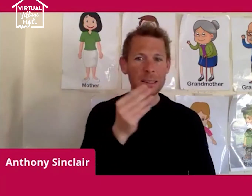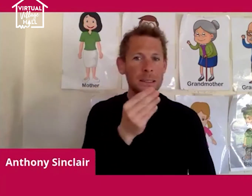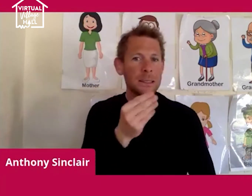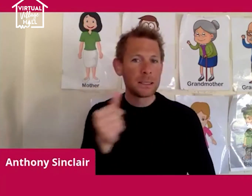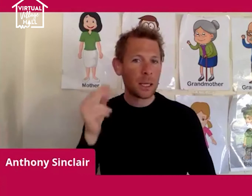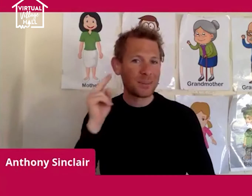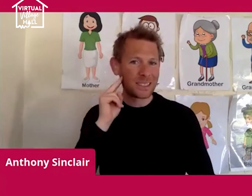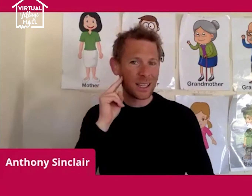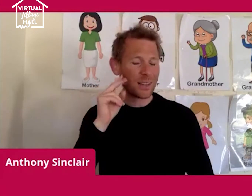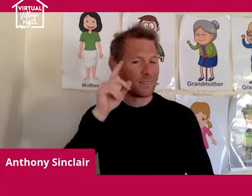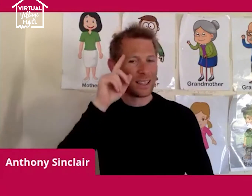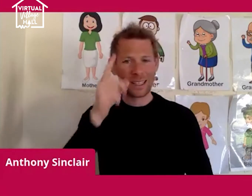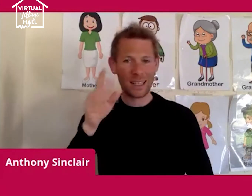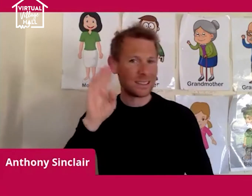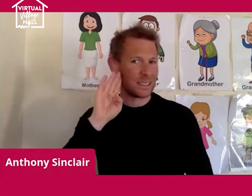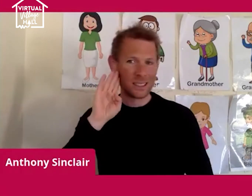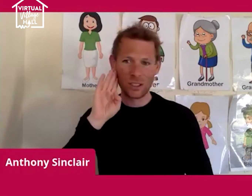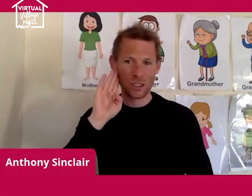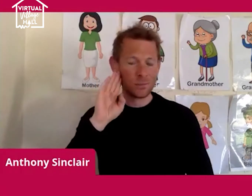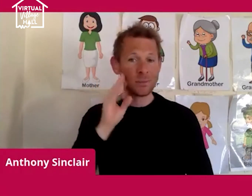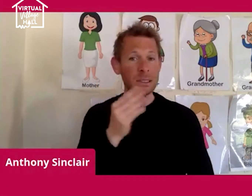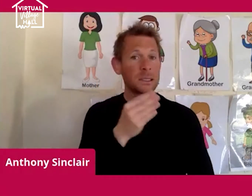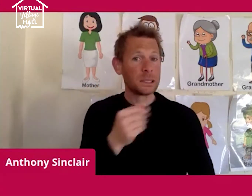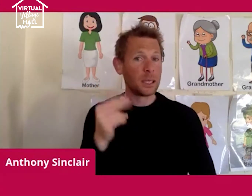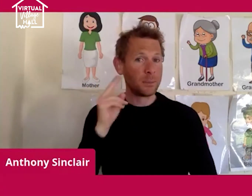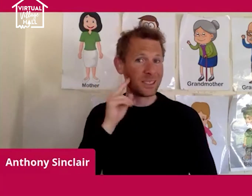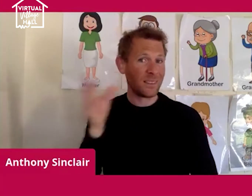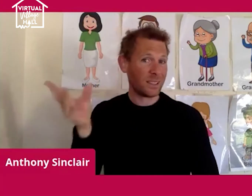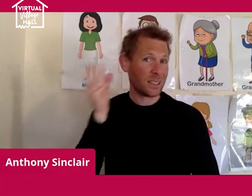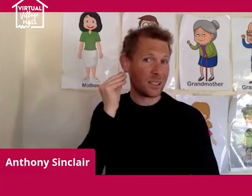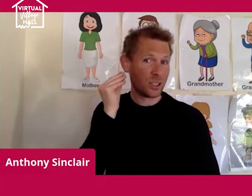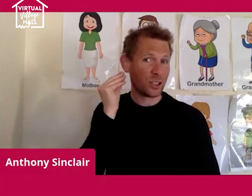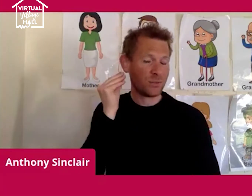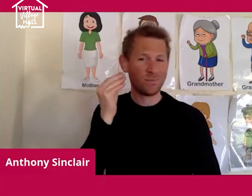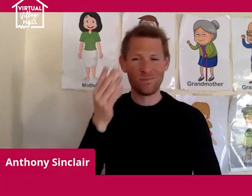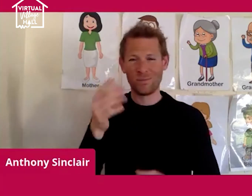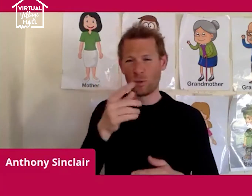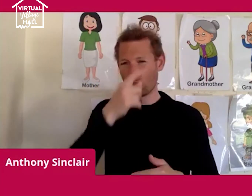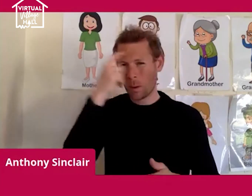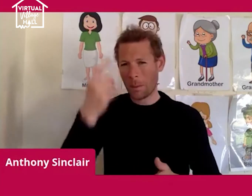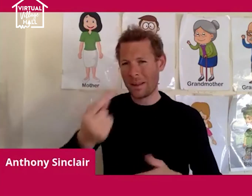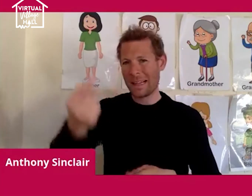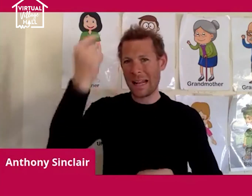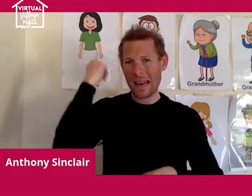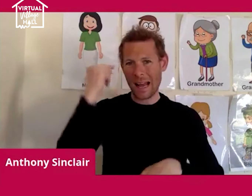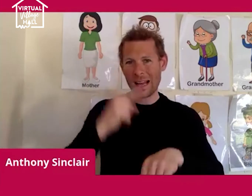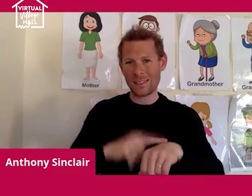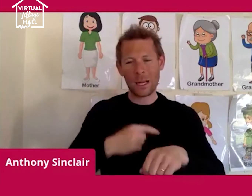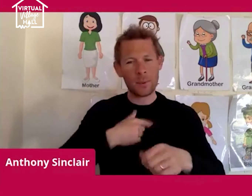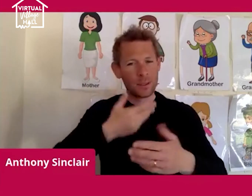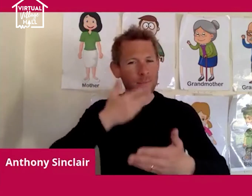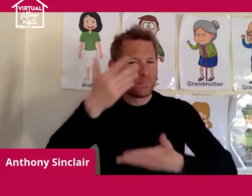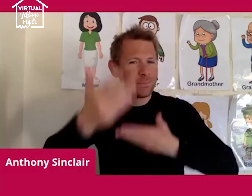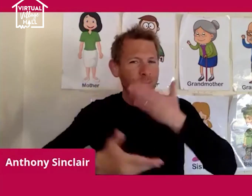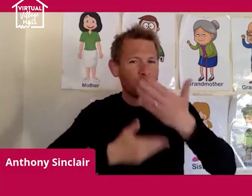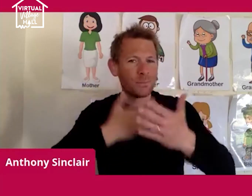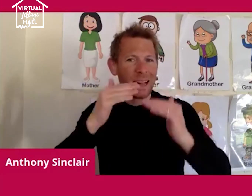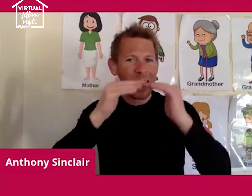if you're calling someone's name and the person doesn't respond because they're deaf, then we need to talk about that.